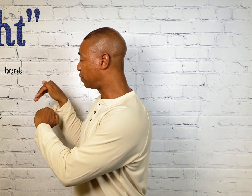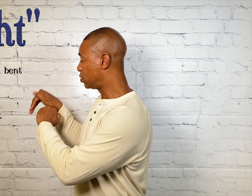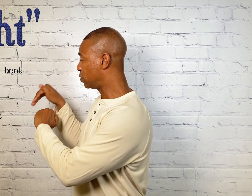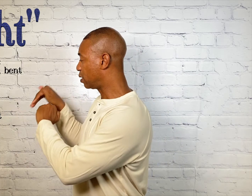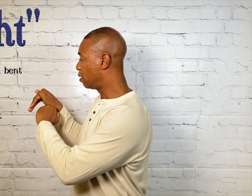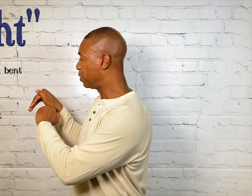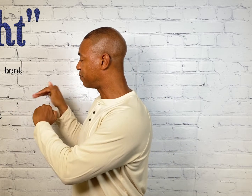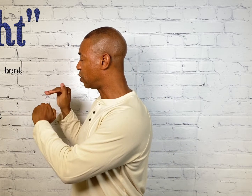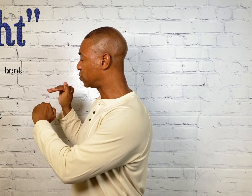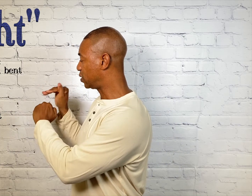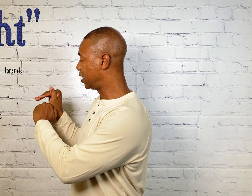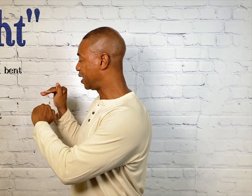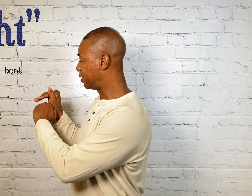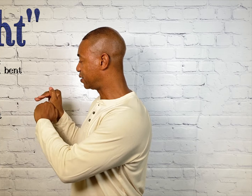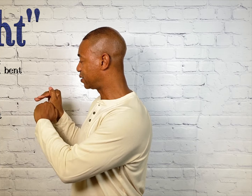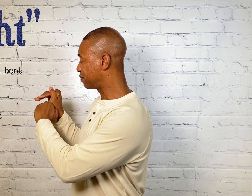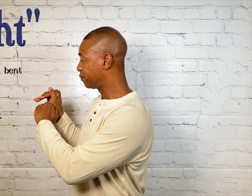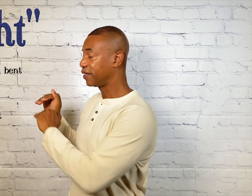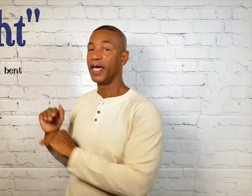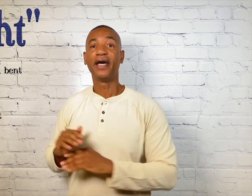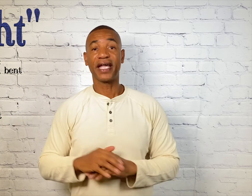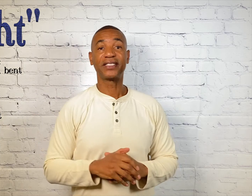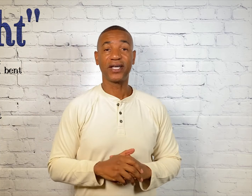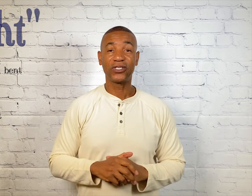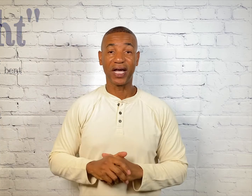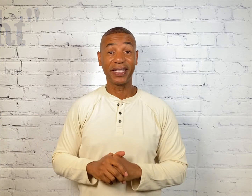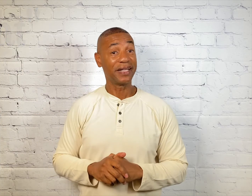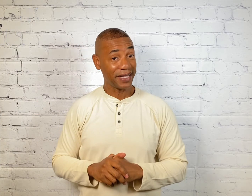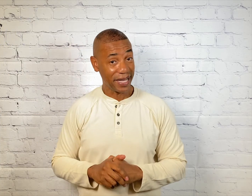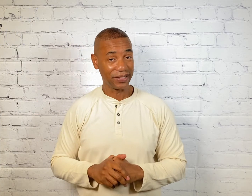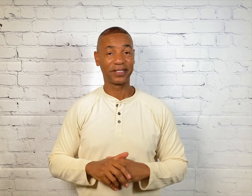it, but I've also seen it like this. That is how you sign knight.